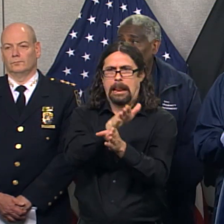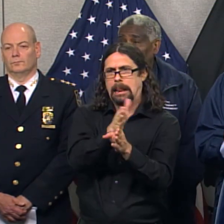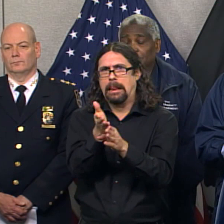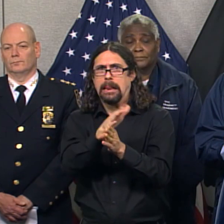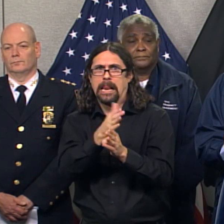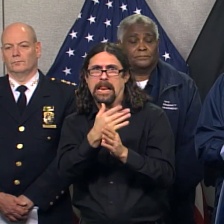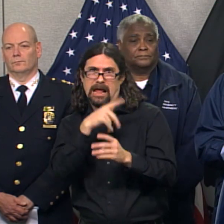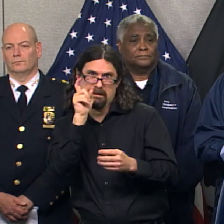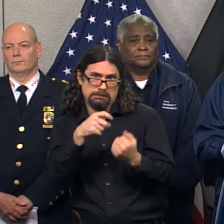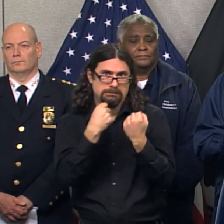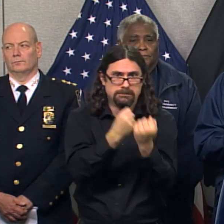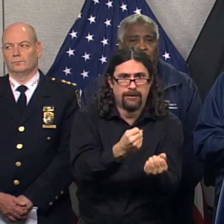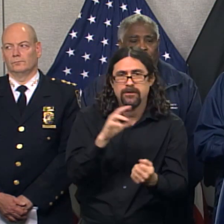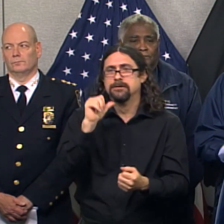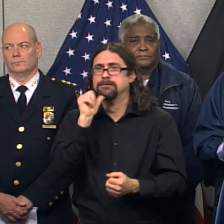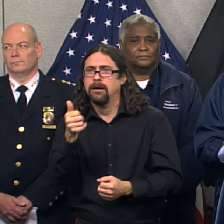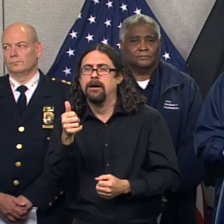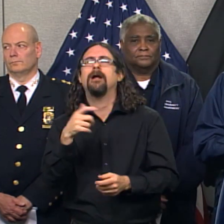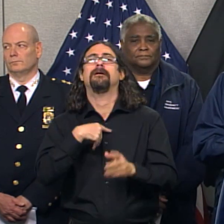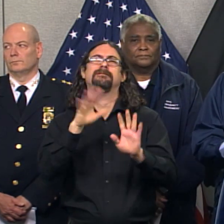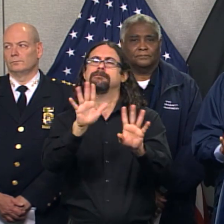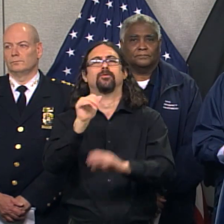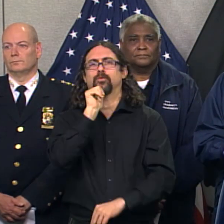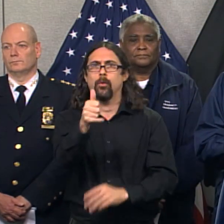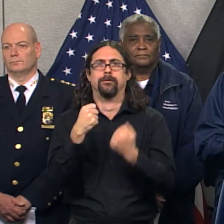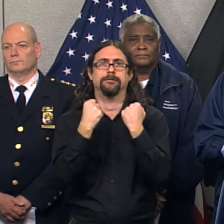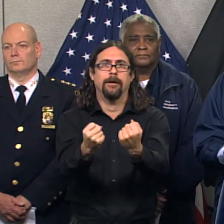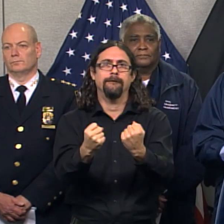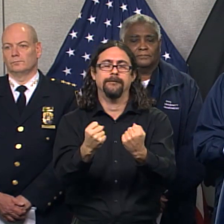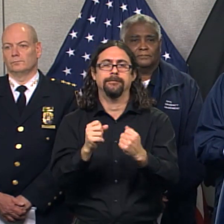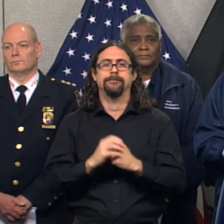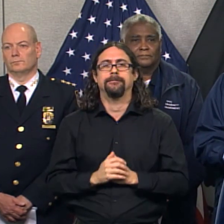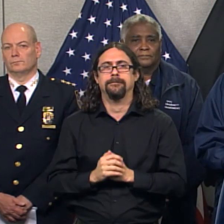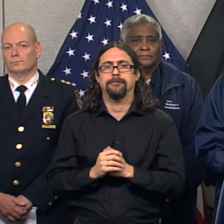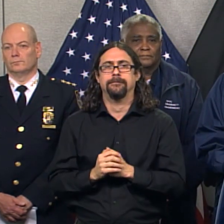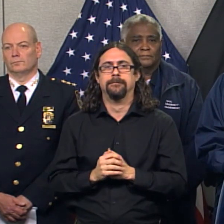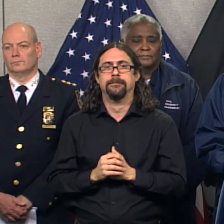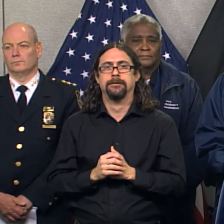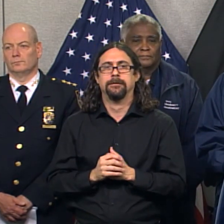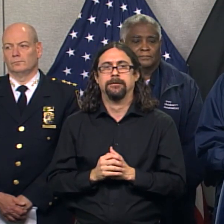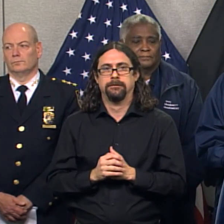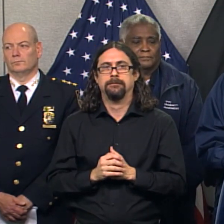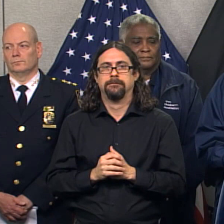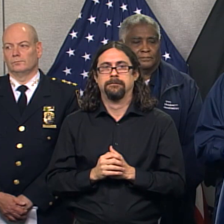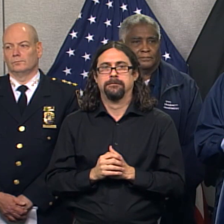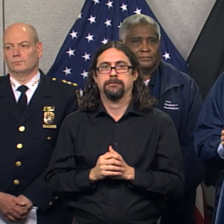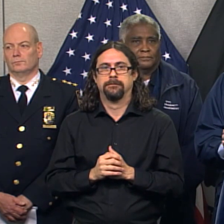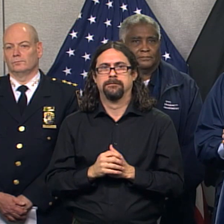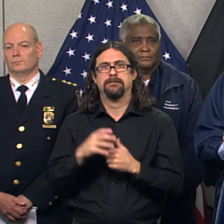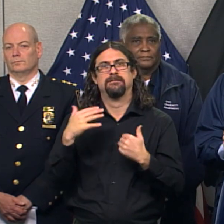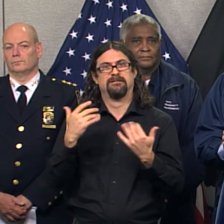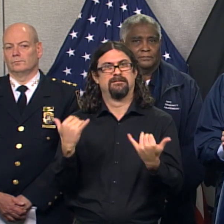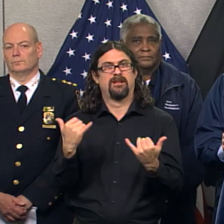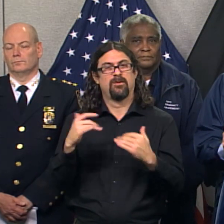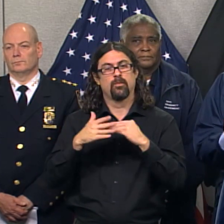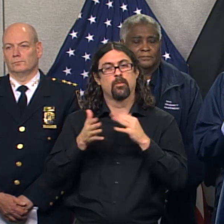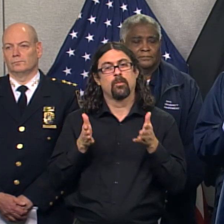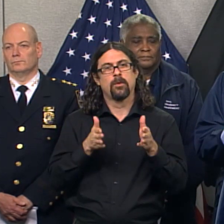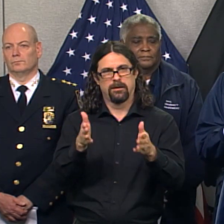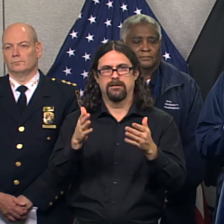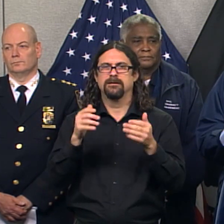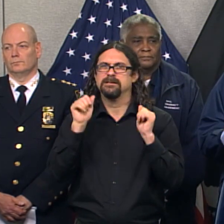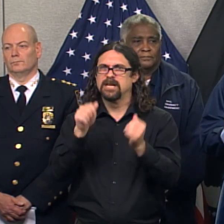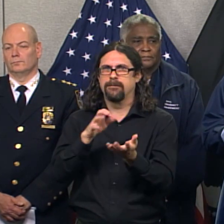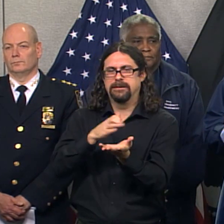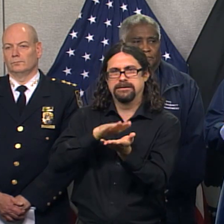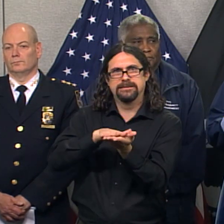hard to get around. A lot of cars are swerving and sliding, having trouble stopping in time because of these conditions. Again,